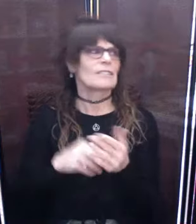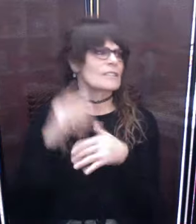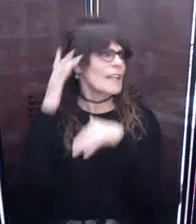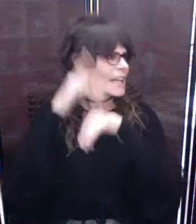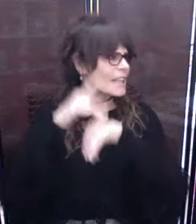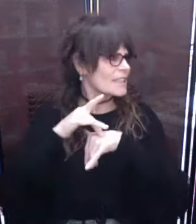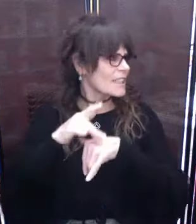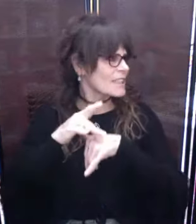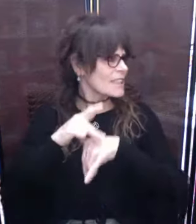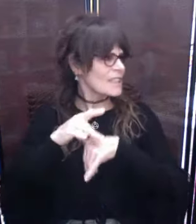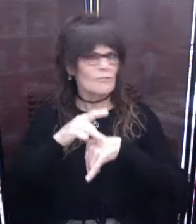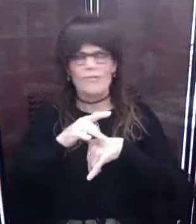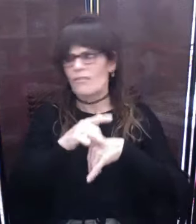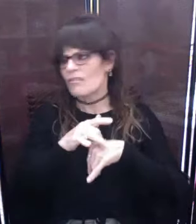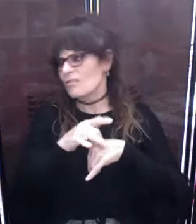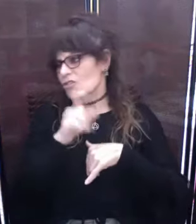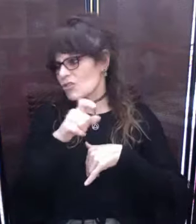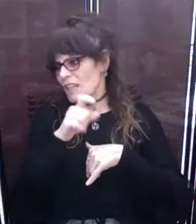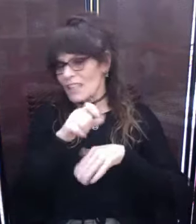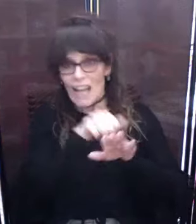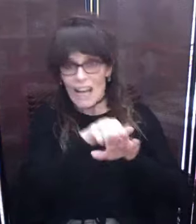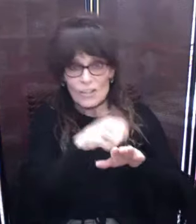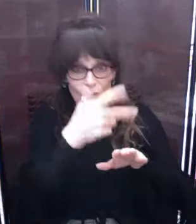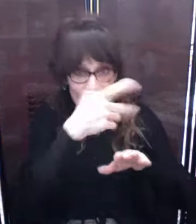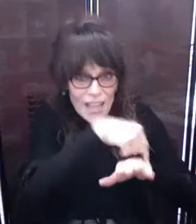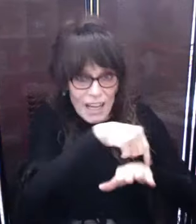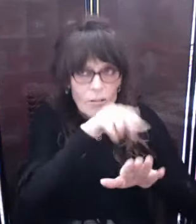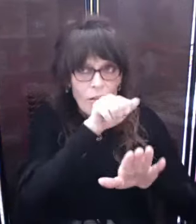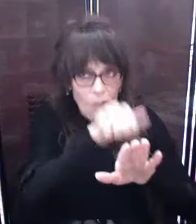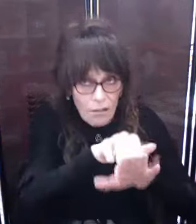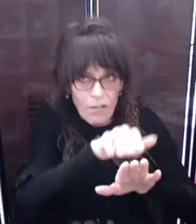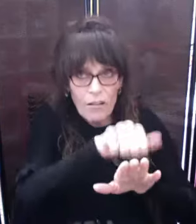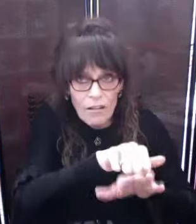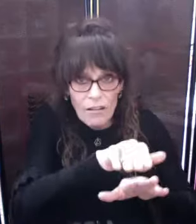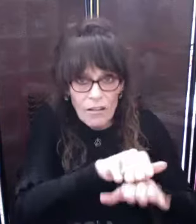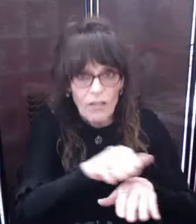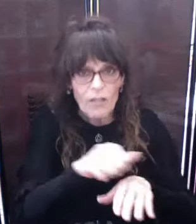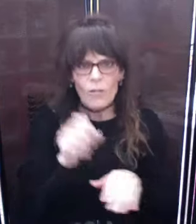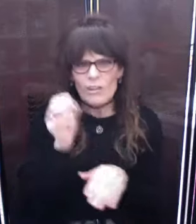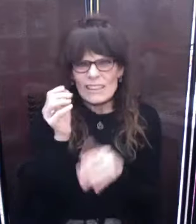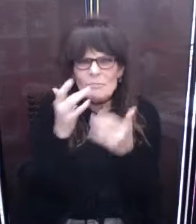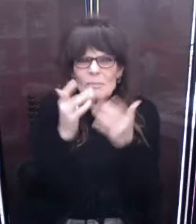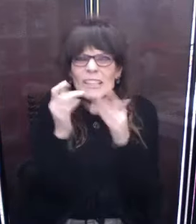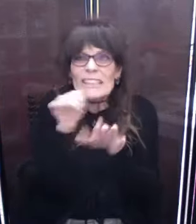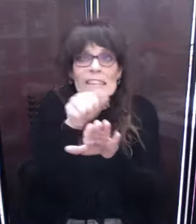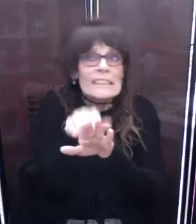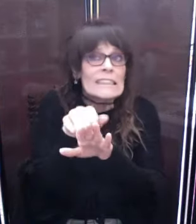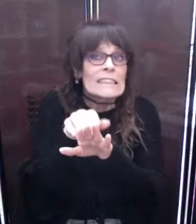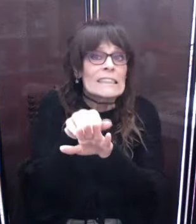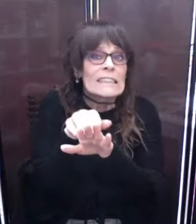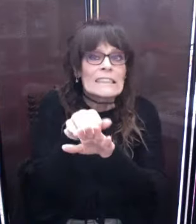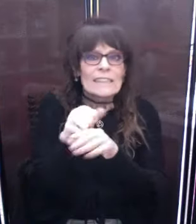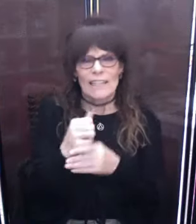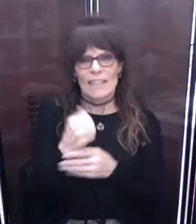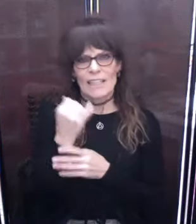like, should I knock 3 times? Should I just tap lightly, and going through this as if that had any